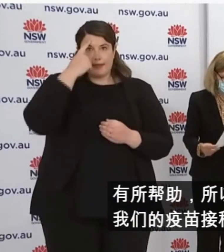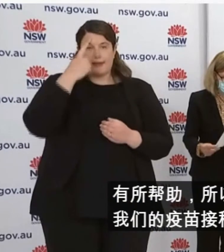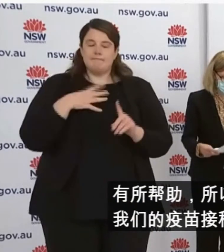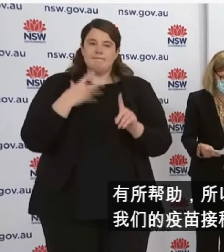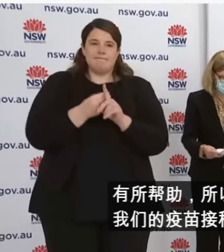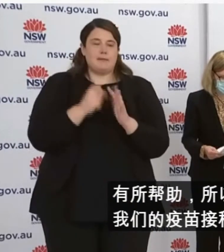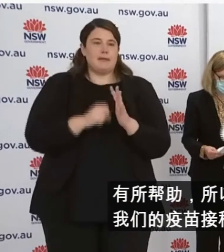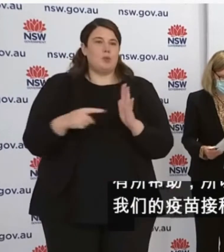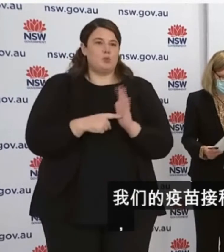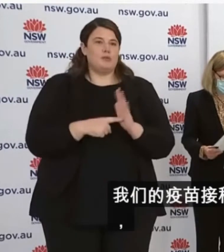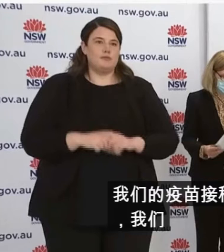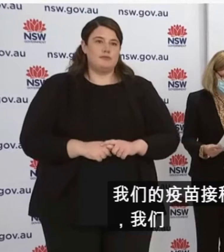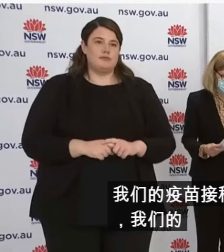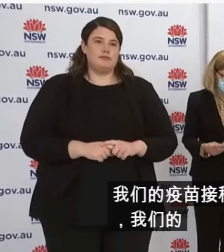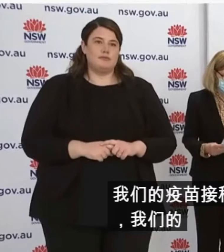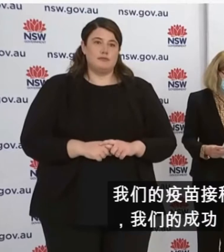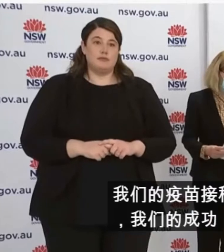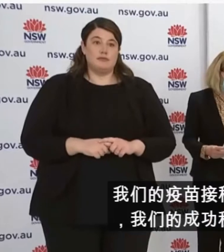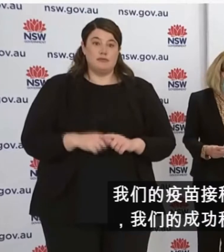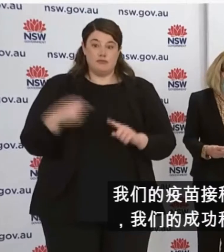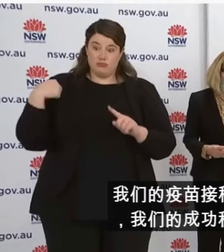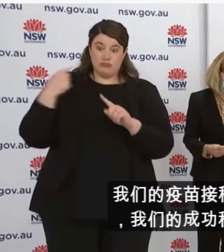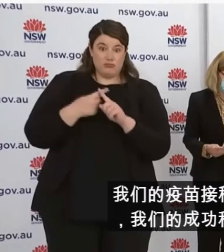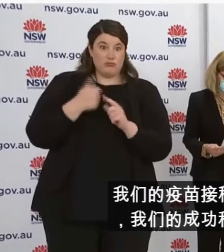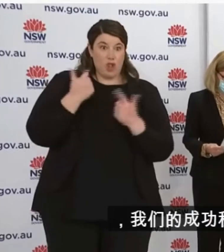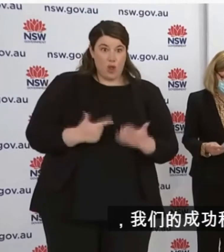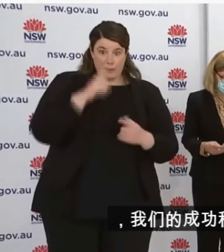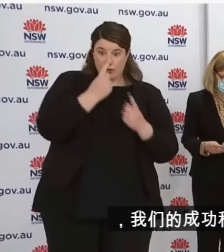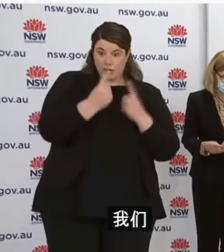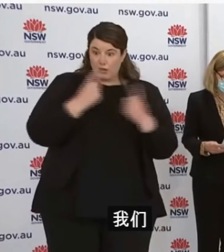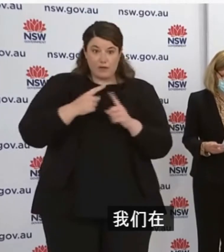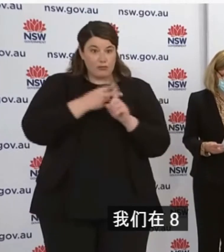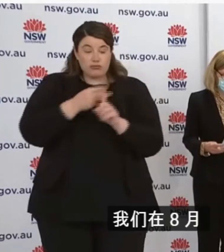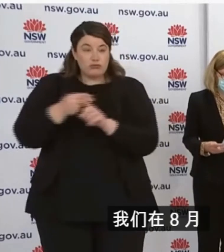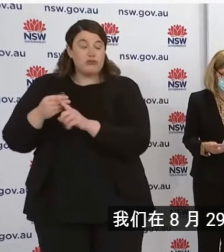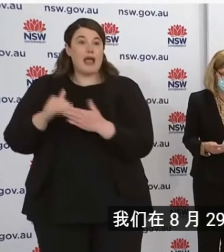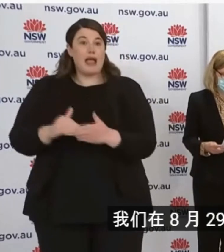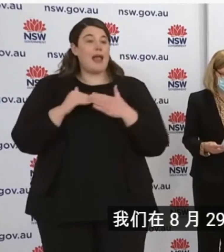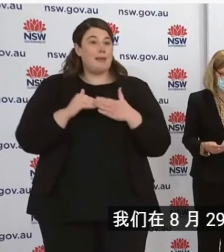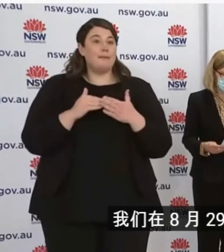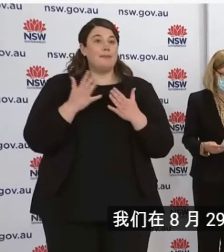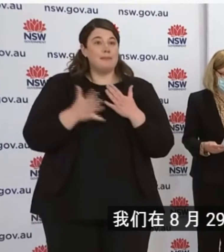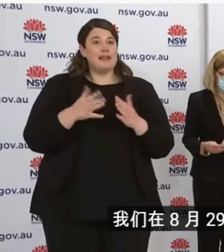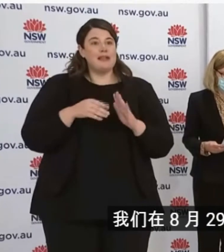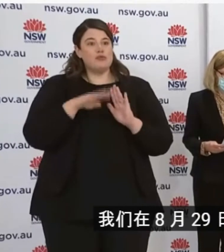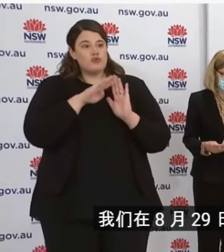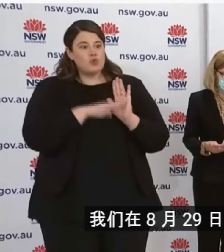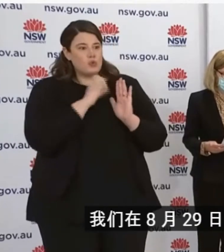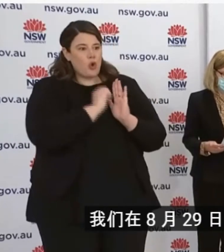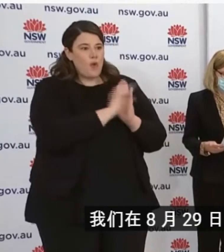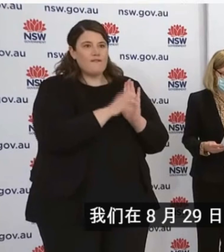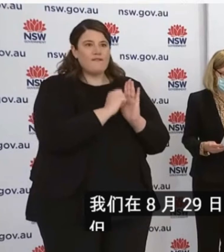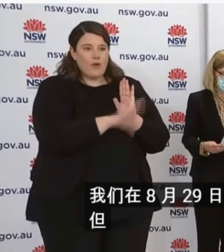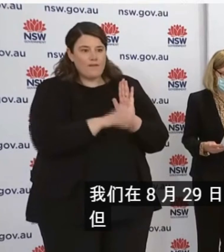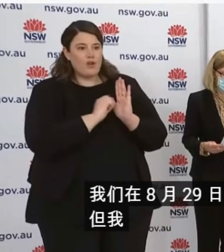vaccinated. Our vaccination program and how successful we are will lead to us having a freer life beyond